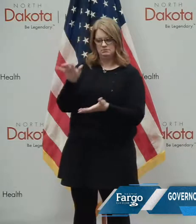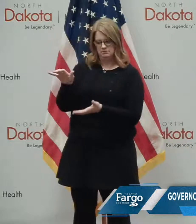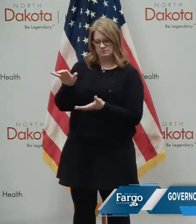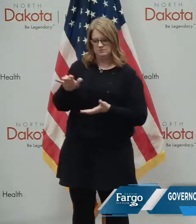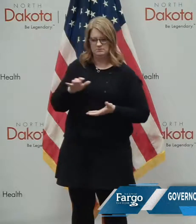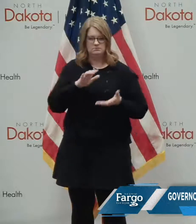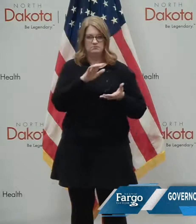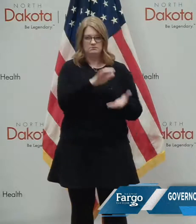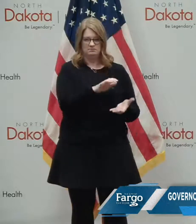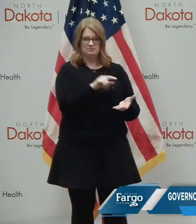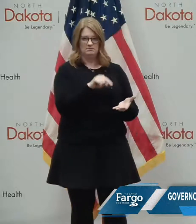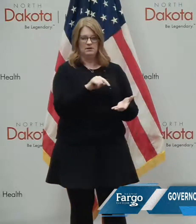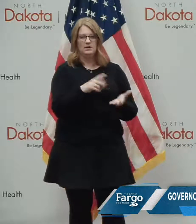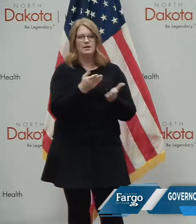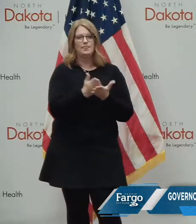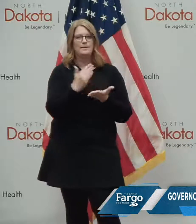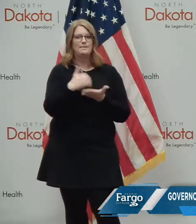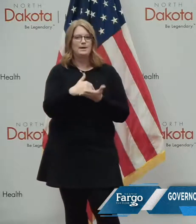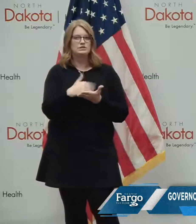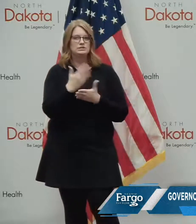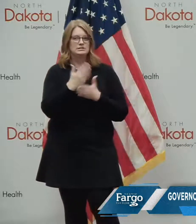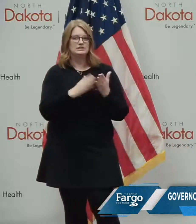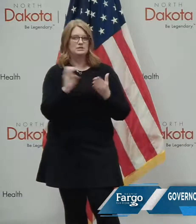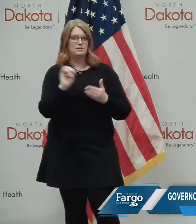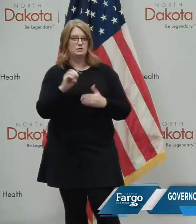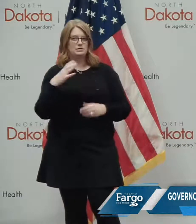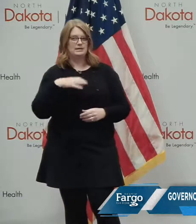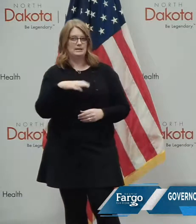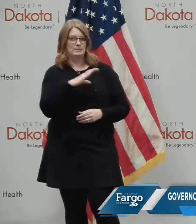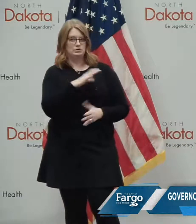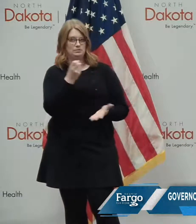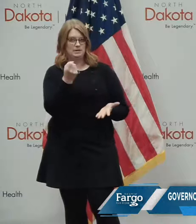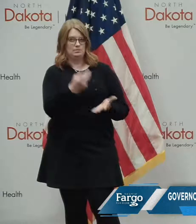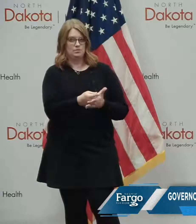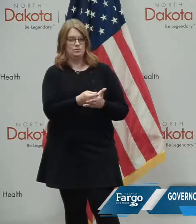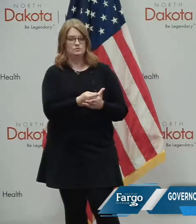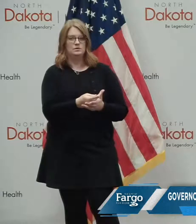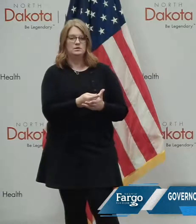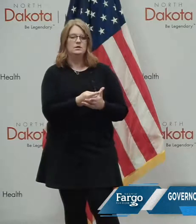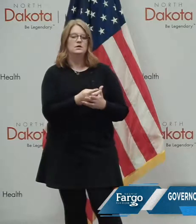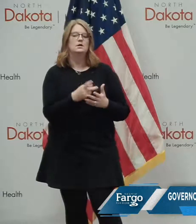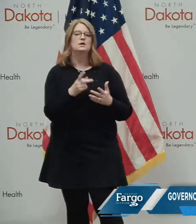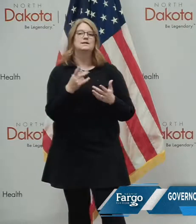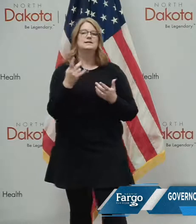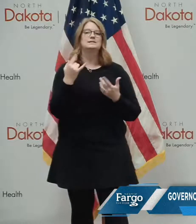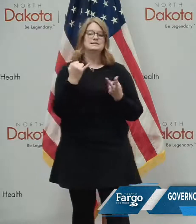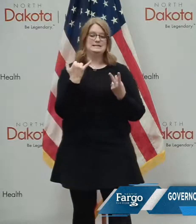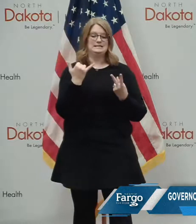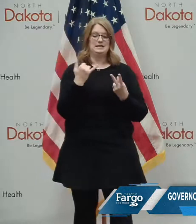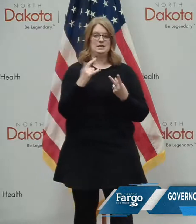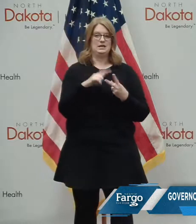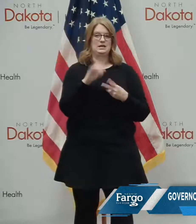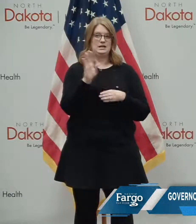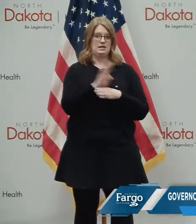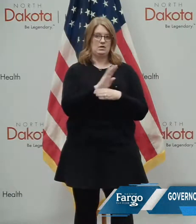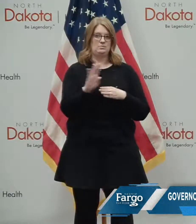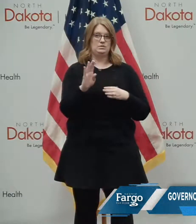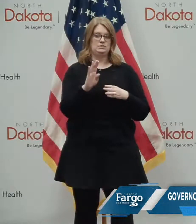by the budget section in the Emergency Commission. It's reached 2 milestones. As of today, Commerce has reported that